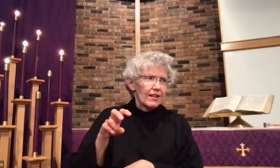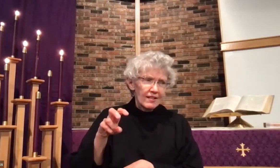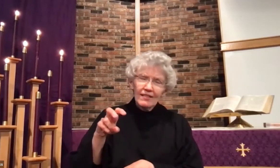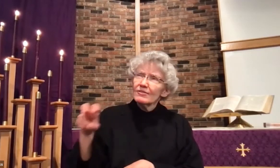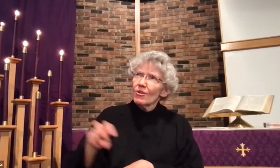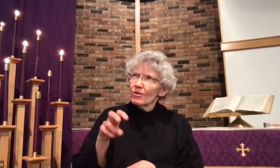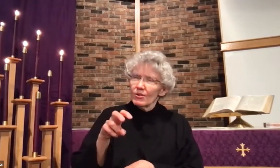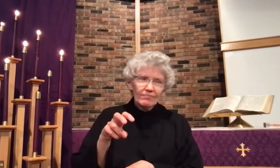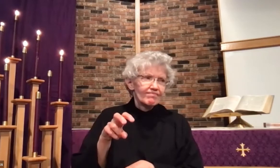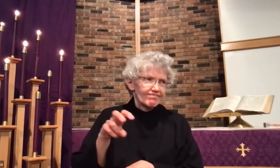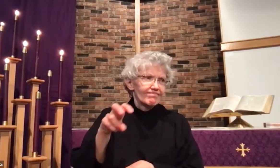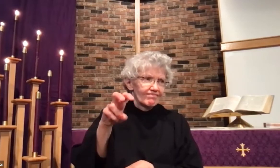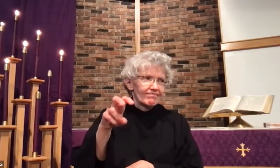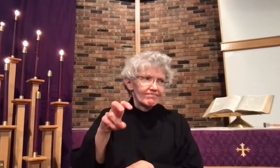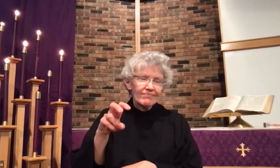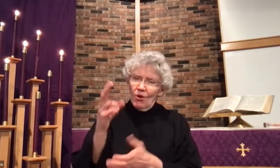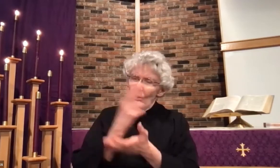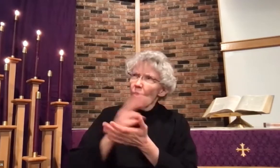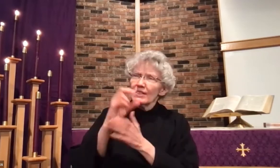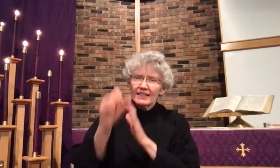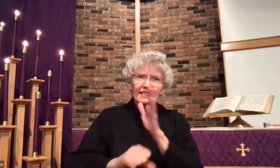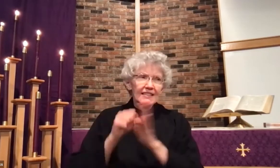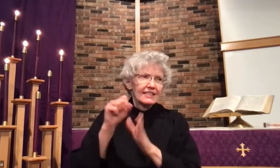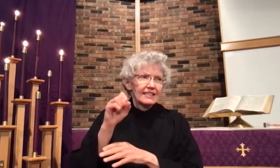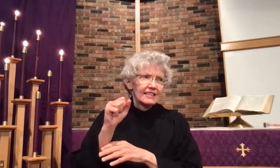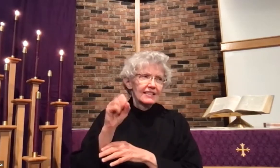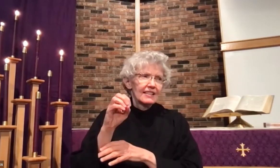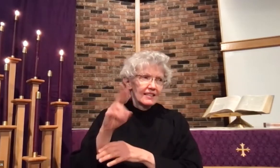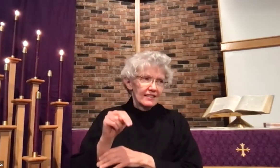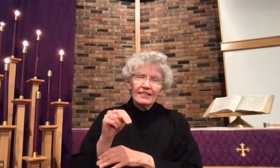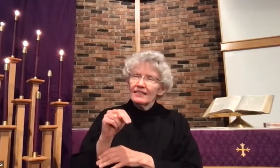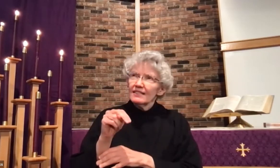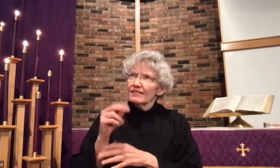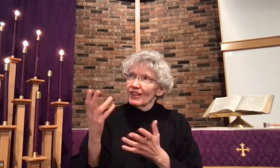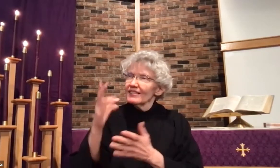God, as we journey through this holy season of Lent,